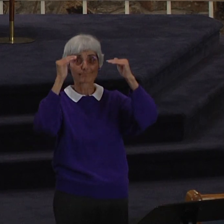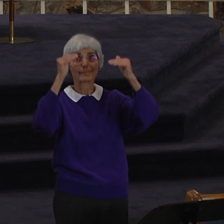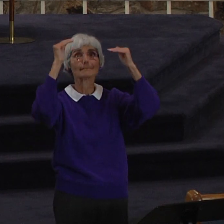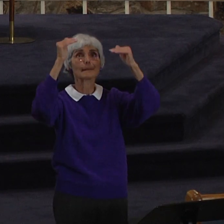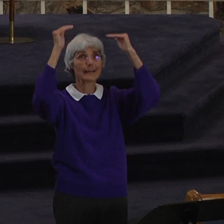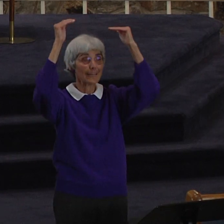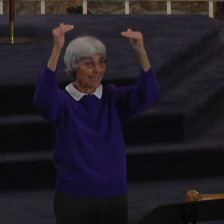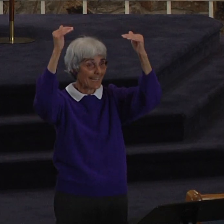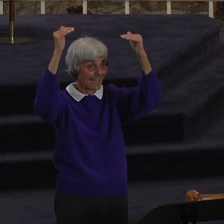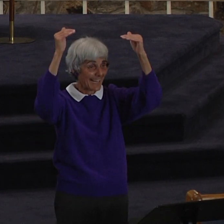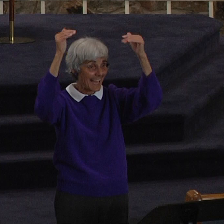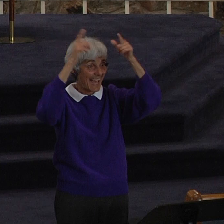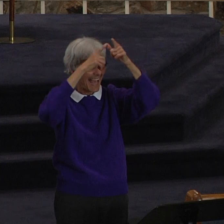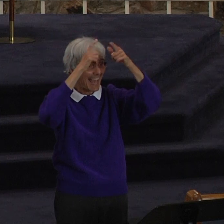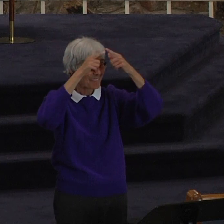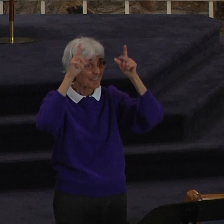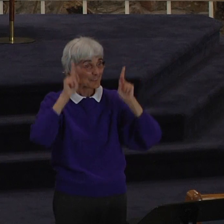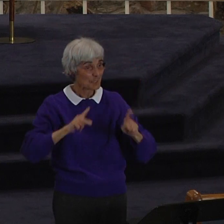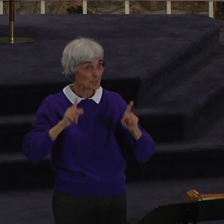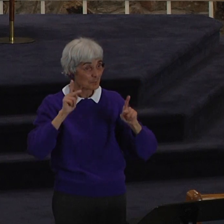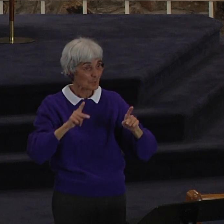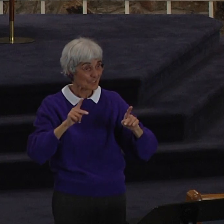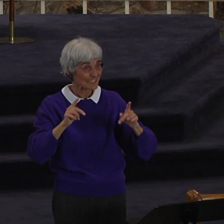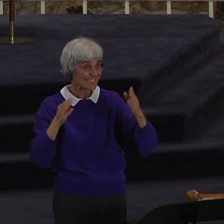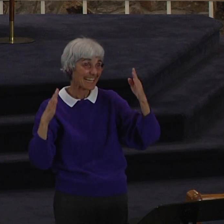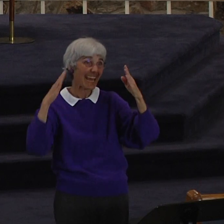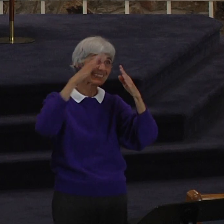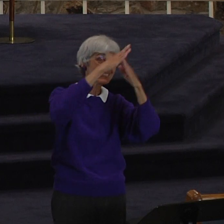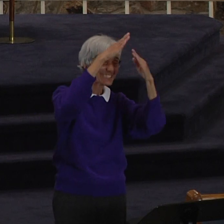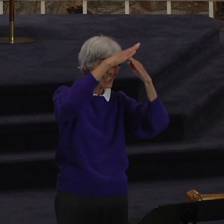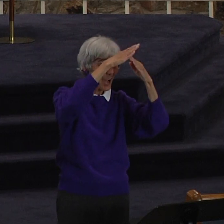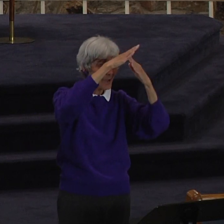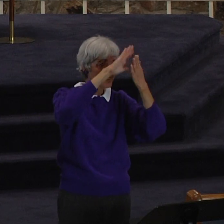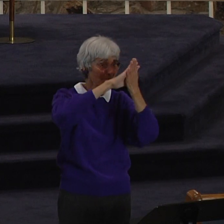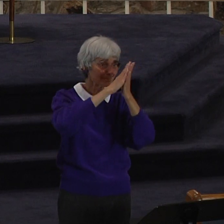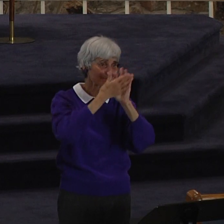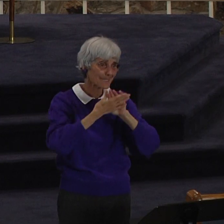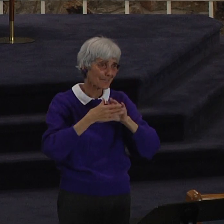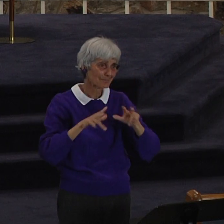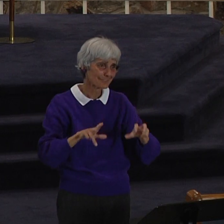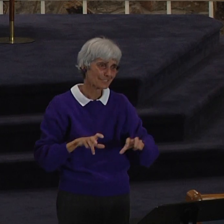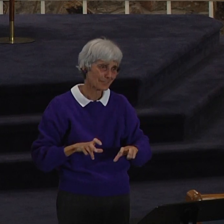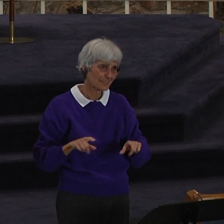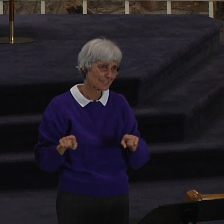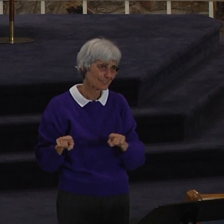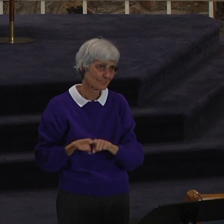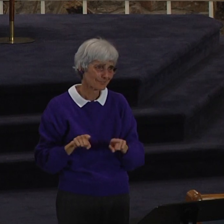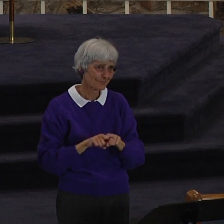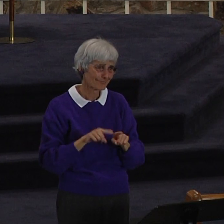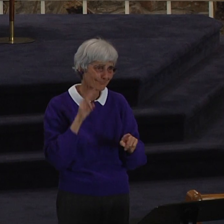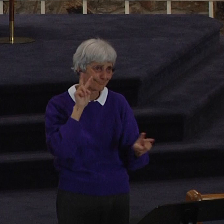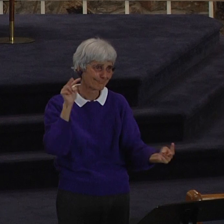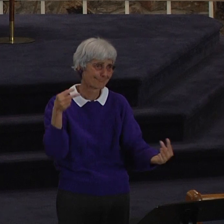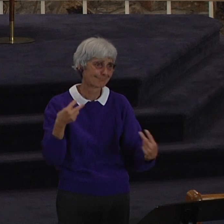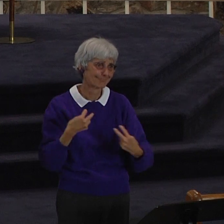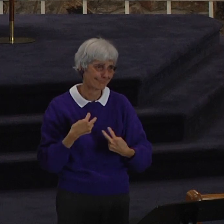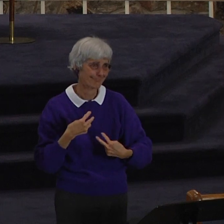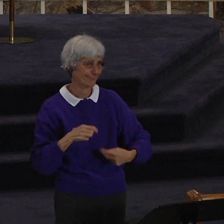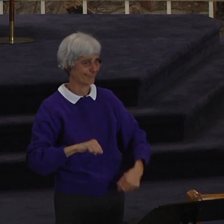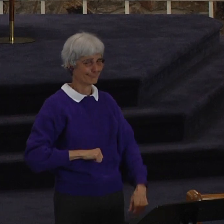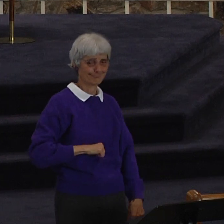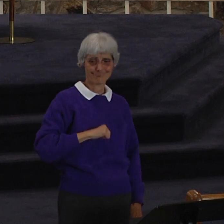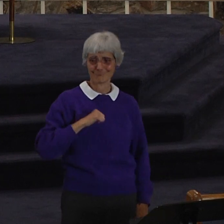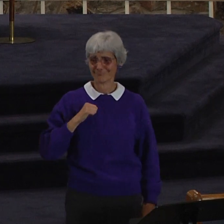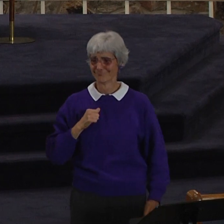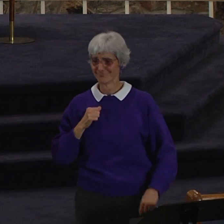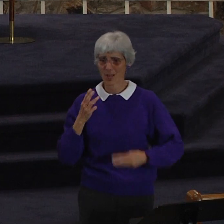it, even the most selfless leaders become self-centered, become worried